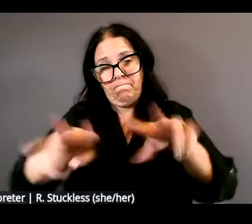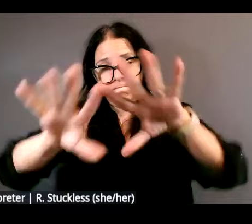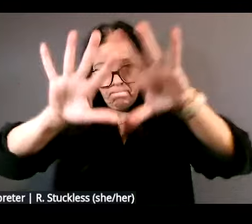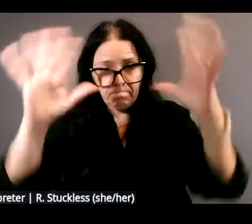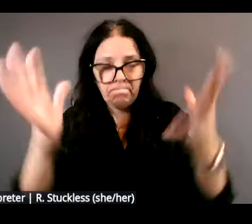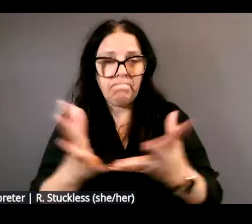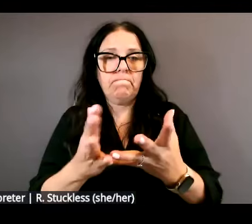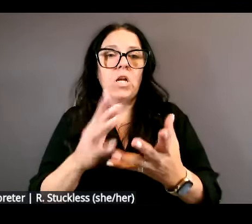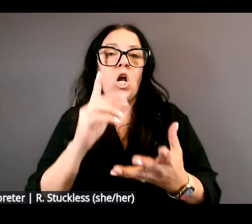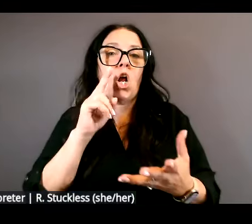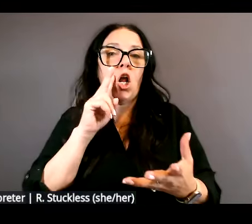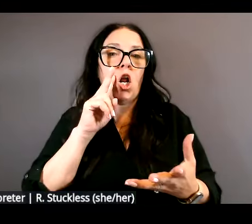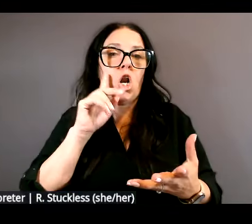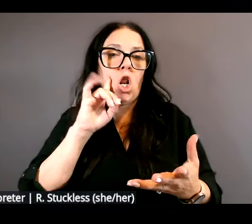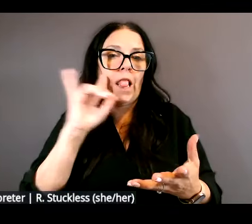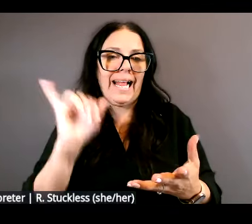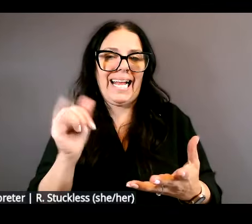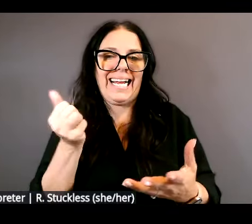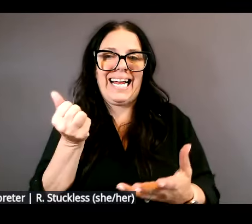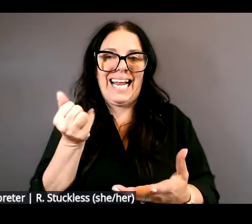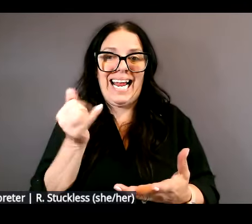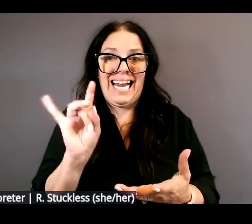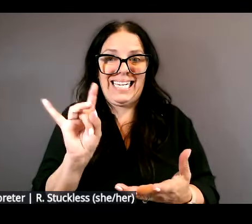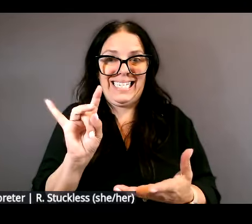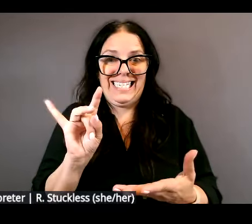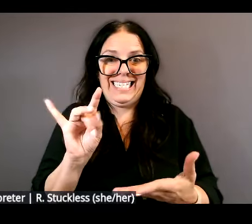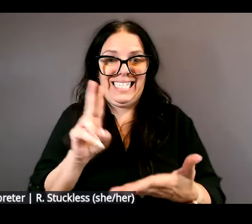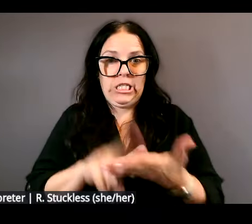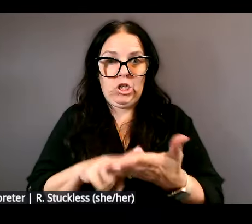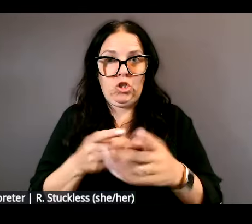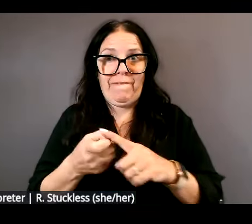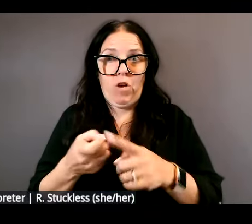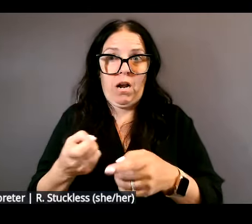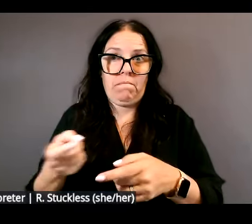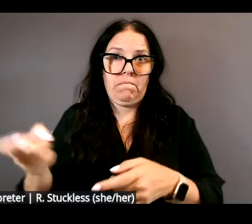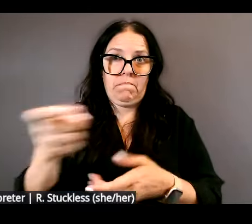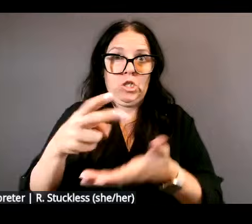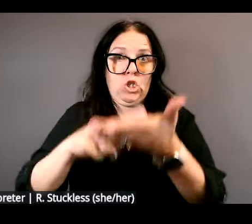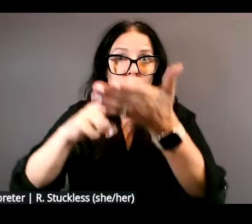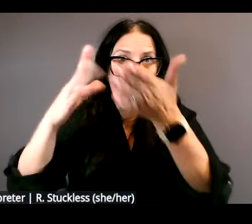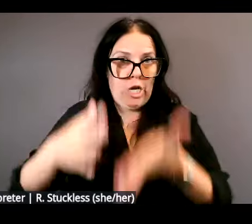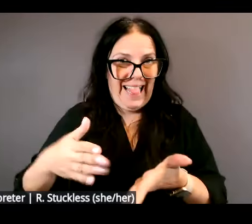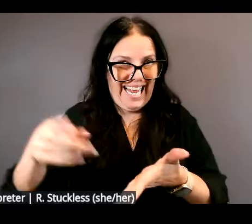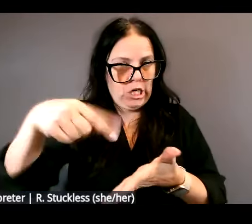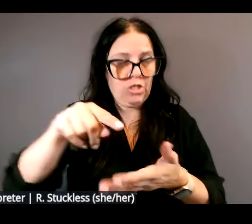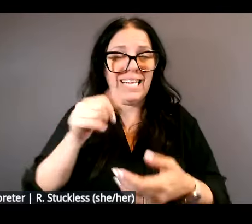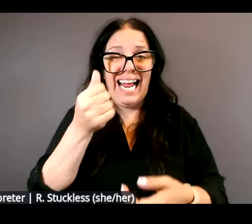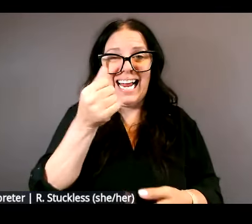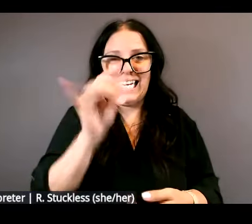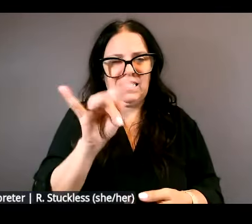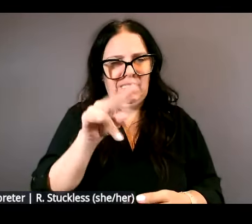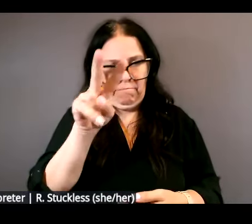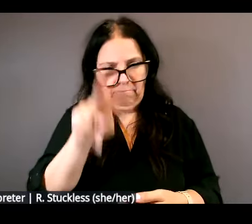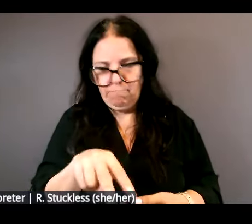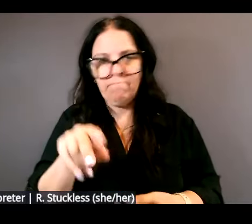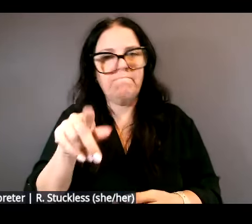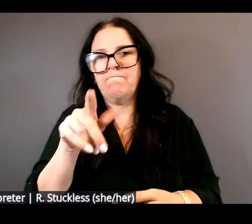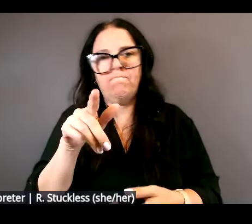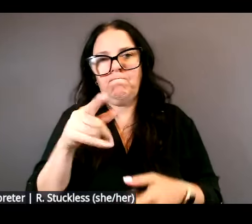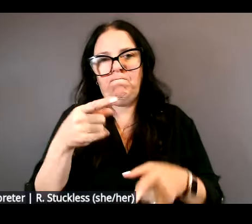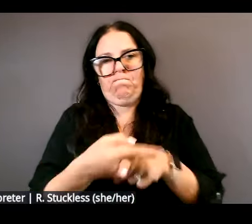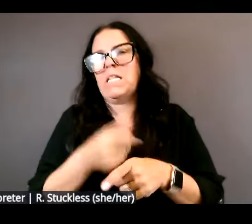the circulators that we concluded did not match. With the, I should have said this at the beginning just